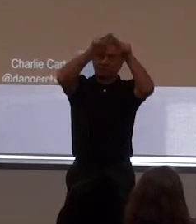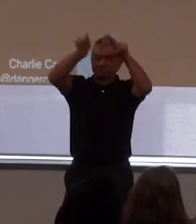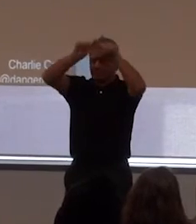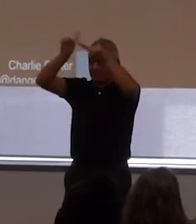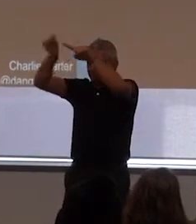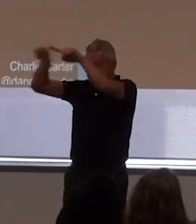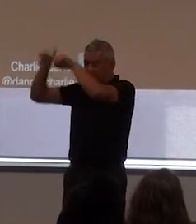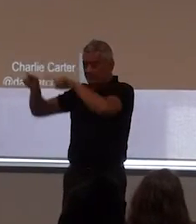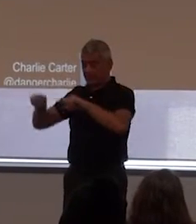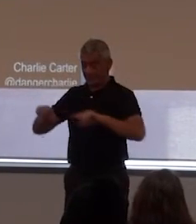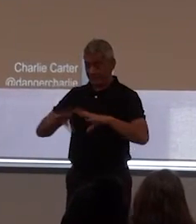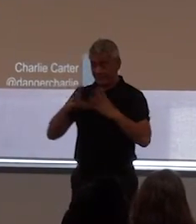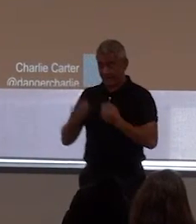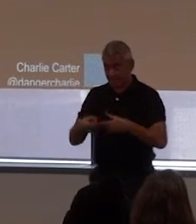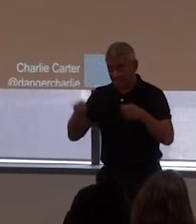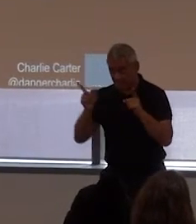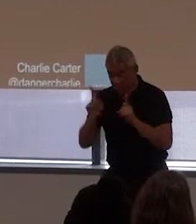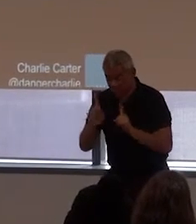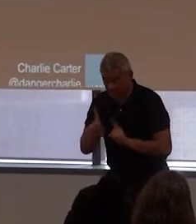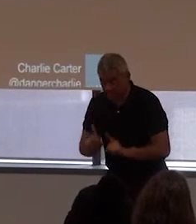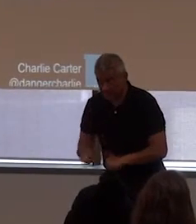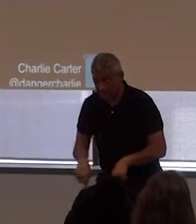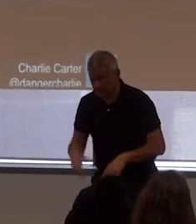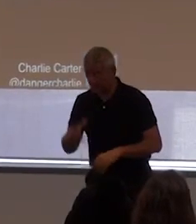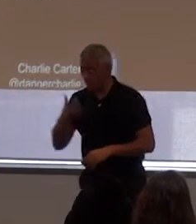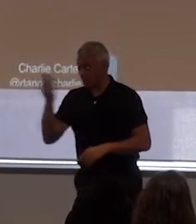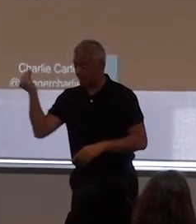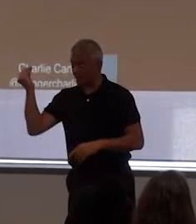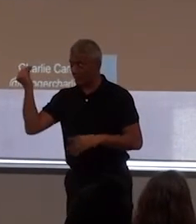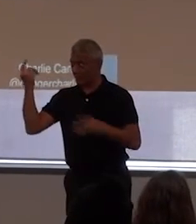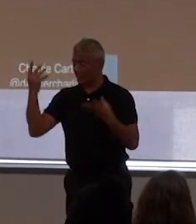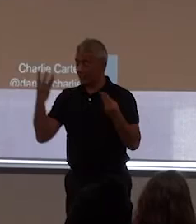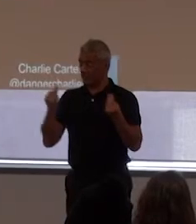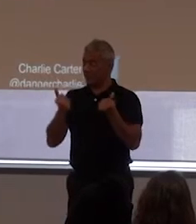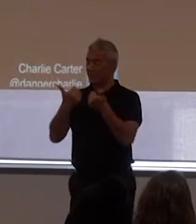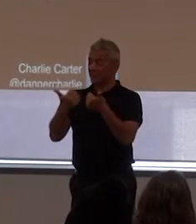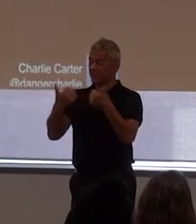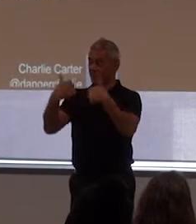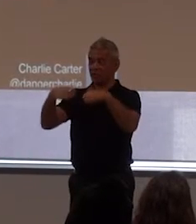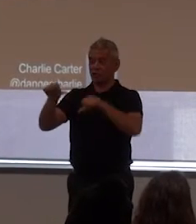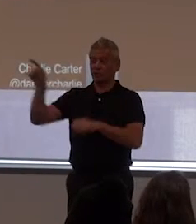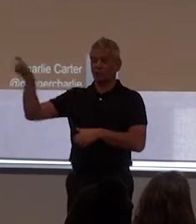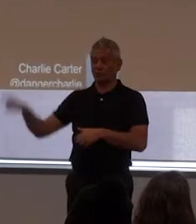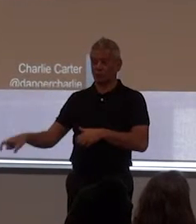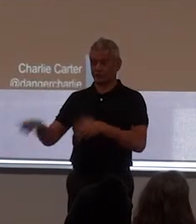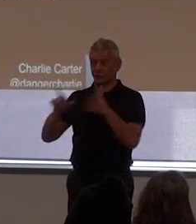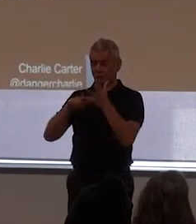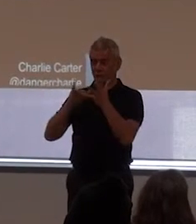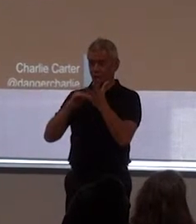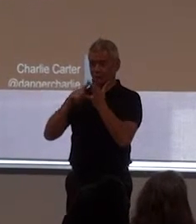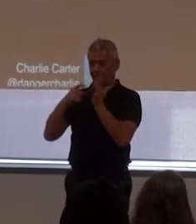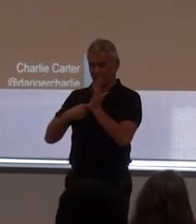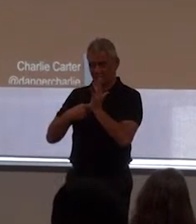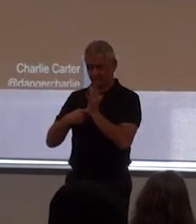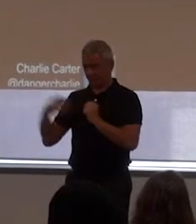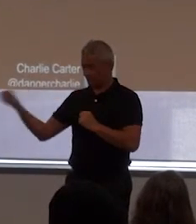that everything begins with the user. It begins with the user. So we must consider our audience. And the sites are to be designed